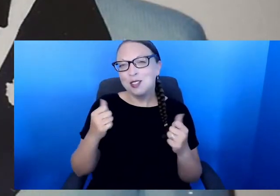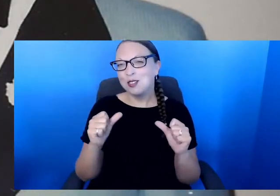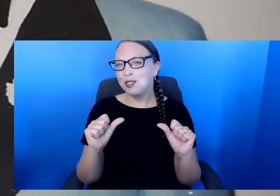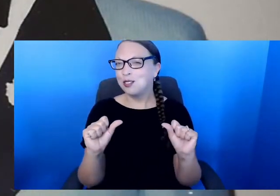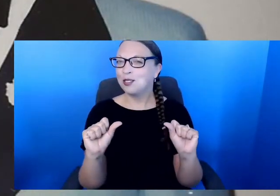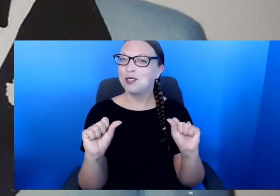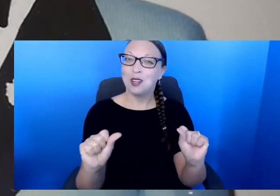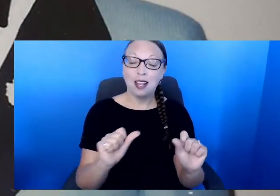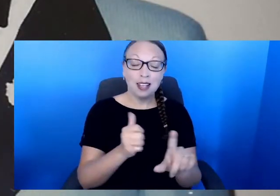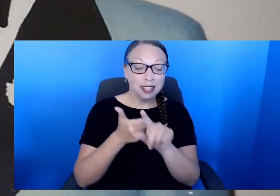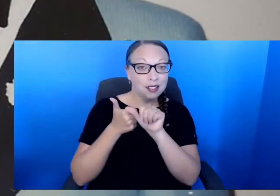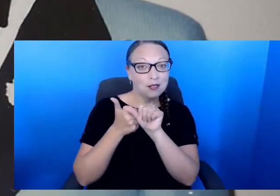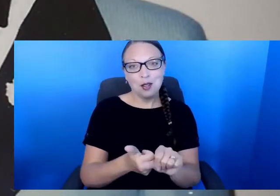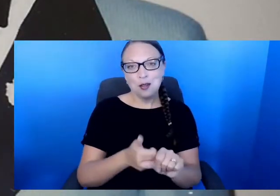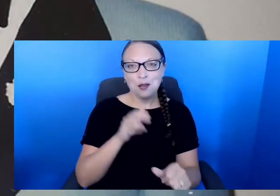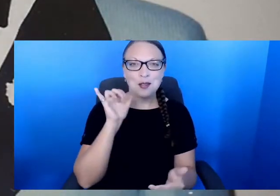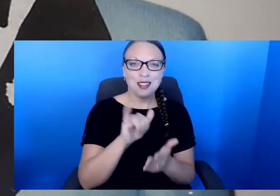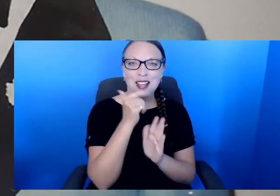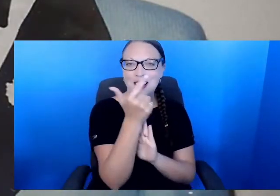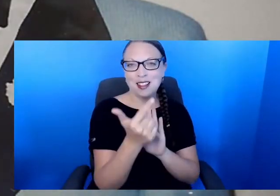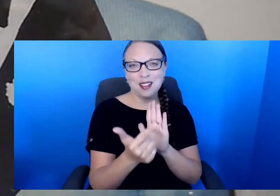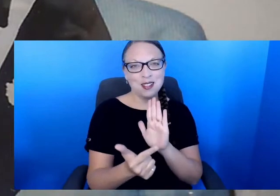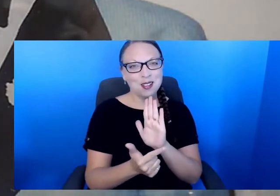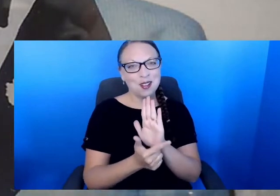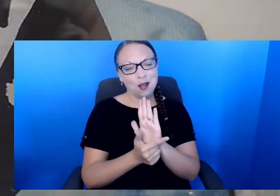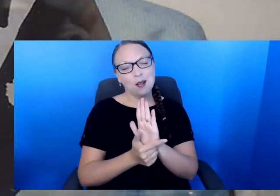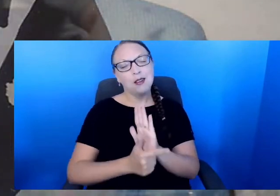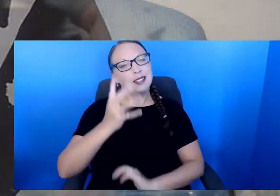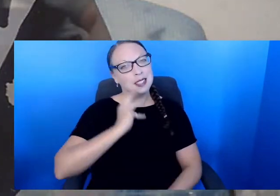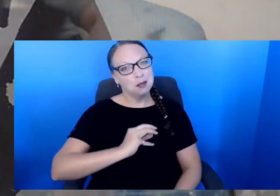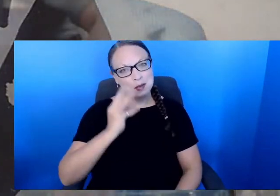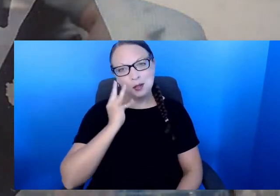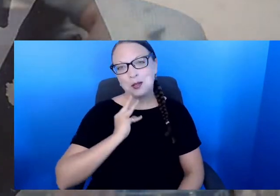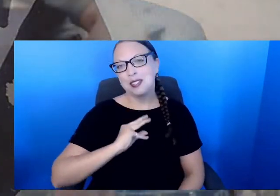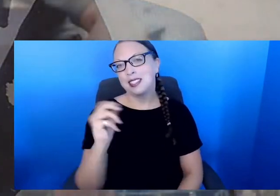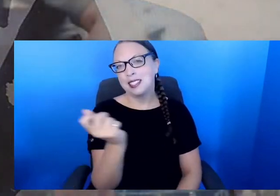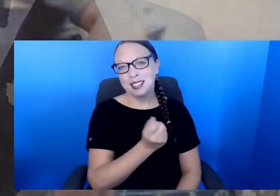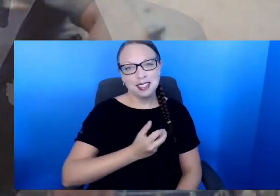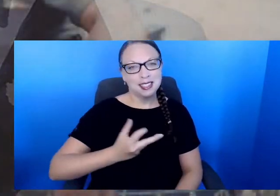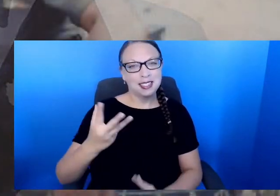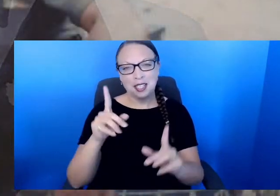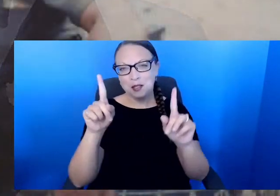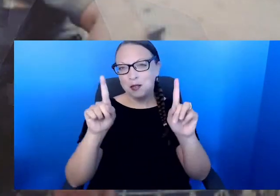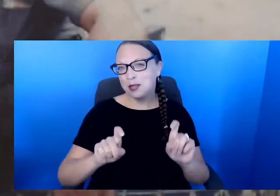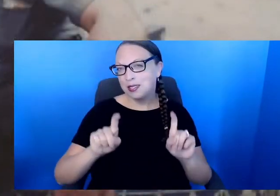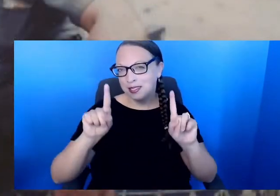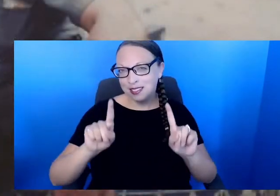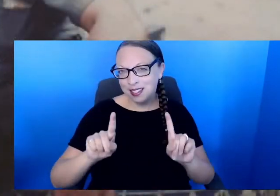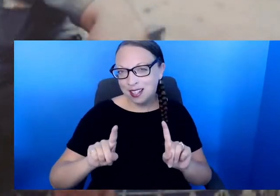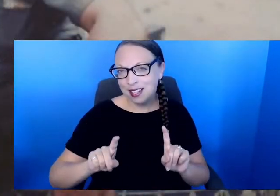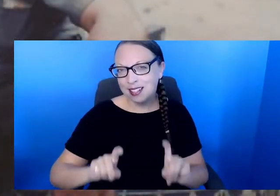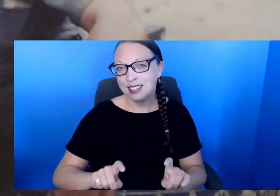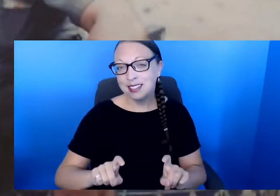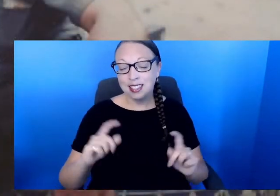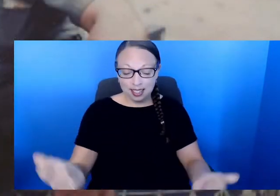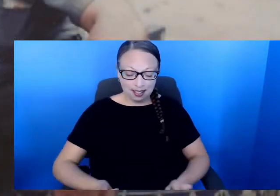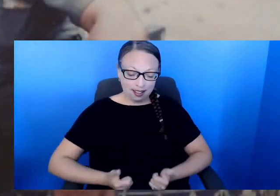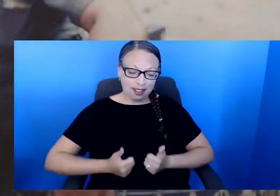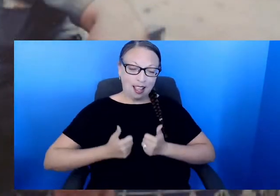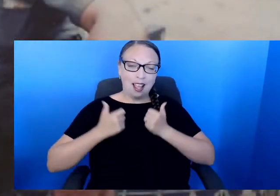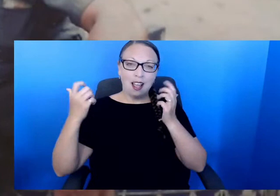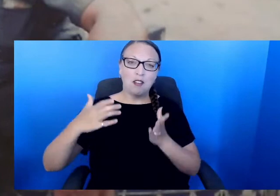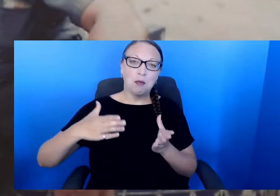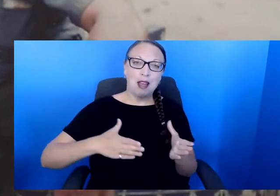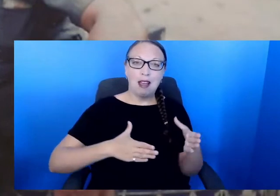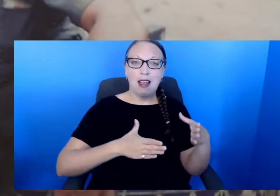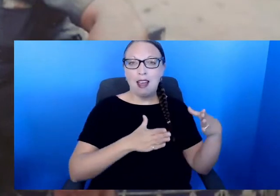your best. And he lived by that law, and her God, he was put to the test. For as the path of